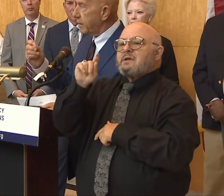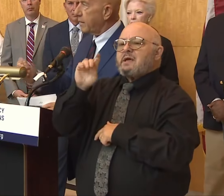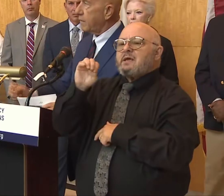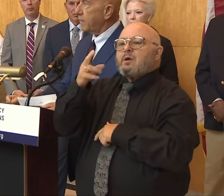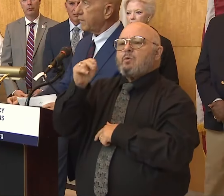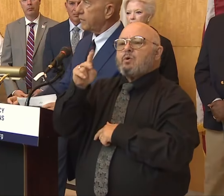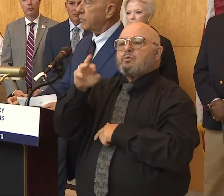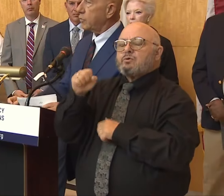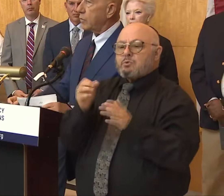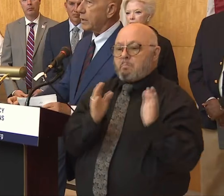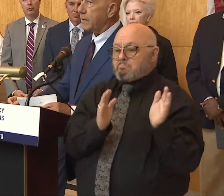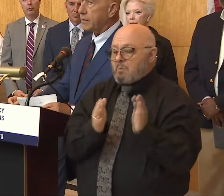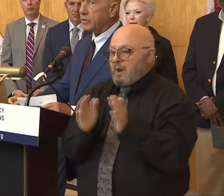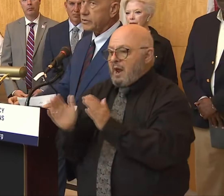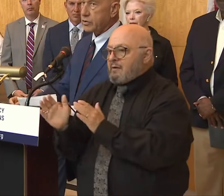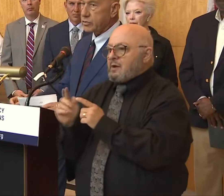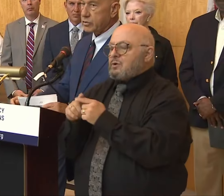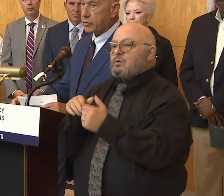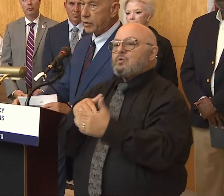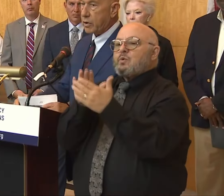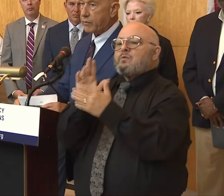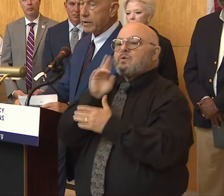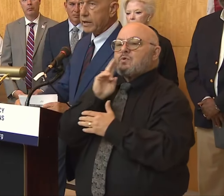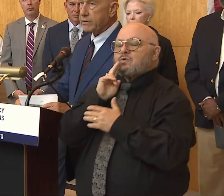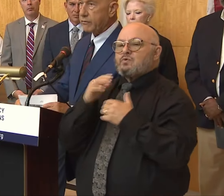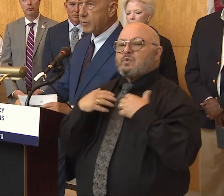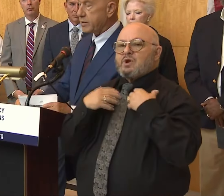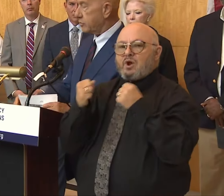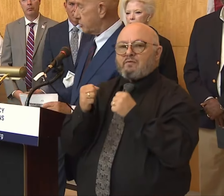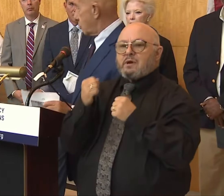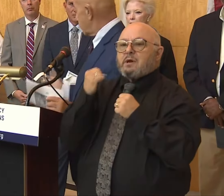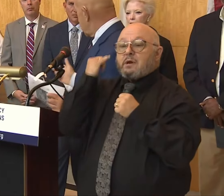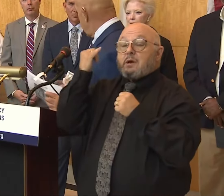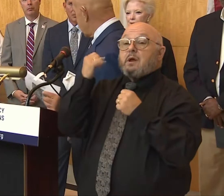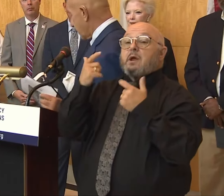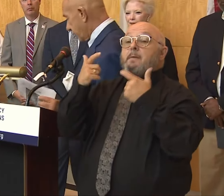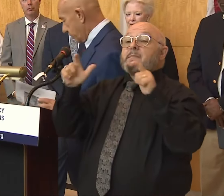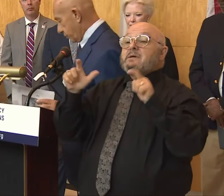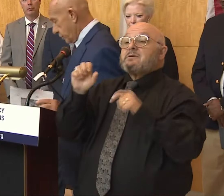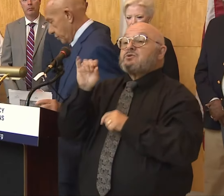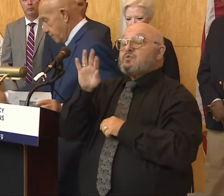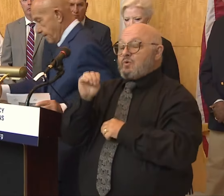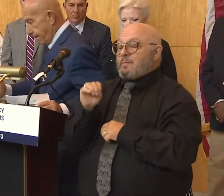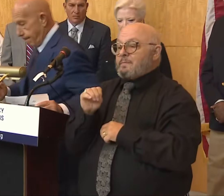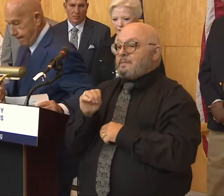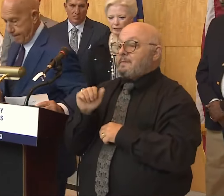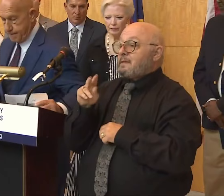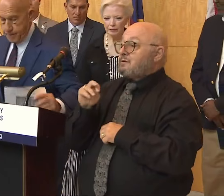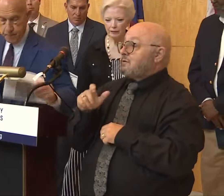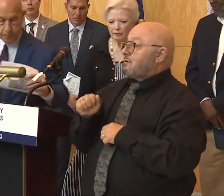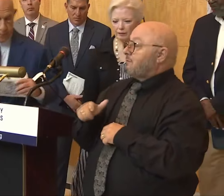preparing to address Houston's recovery in case of a major storm. Angela, I yield to you.